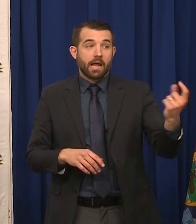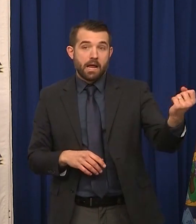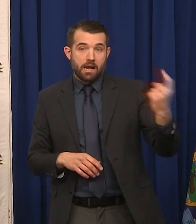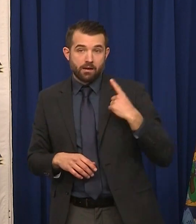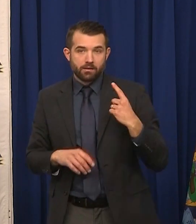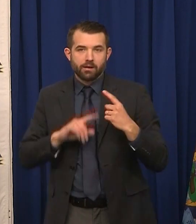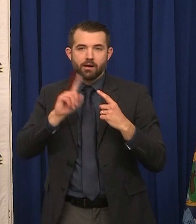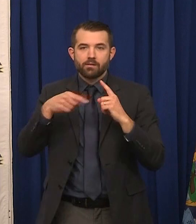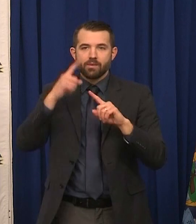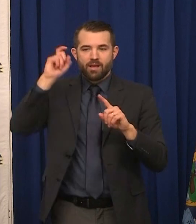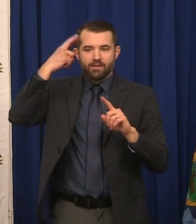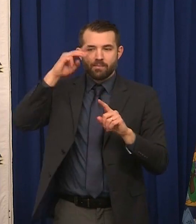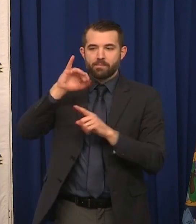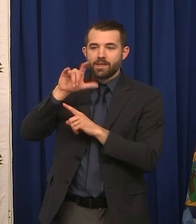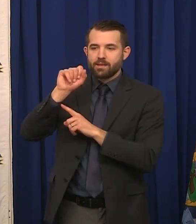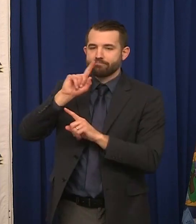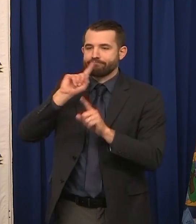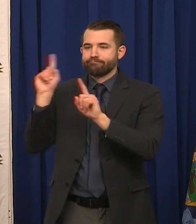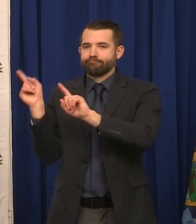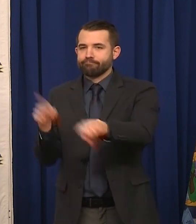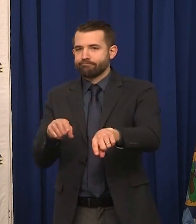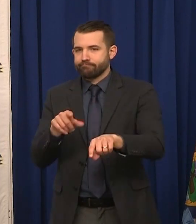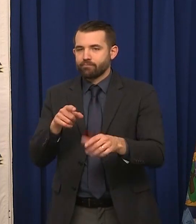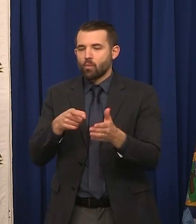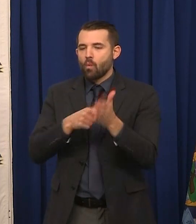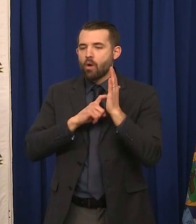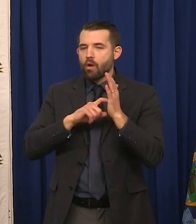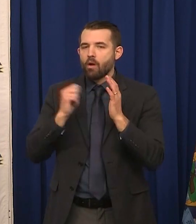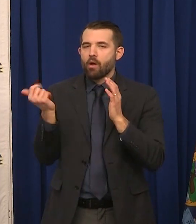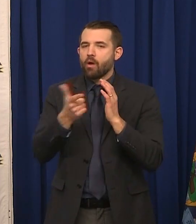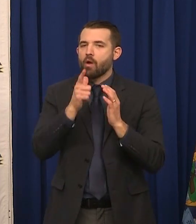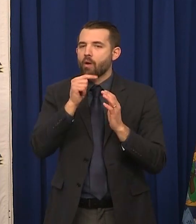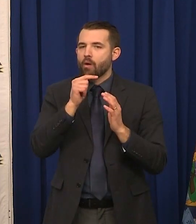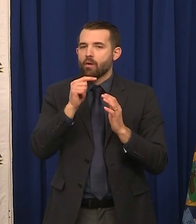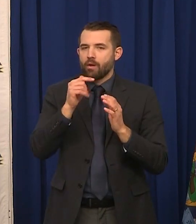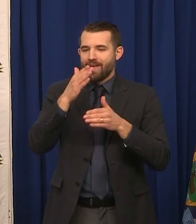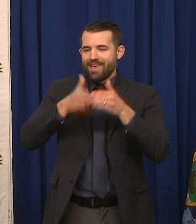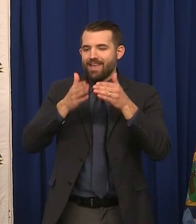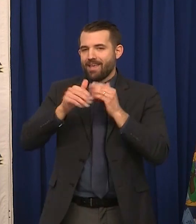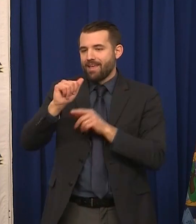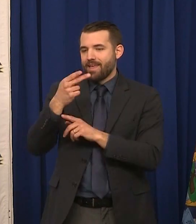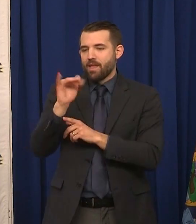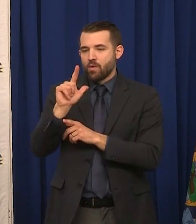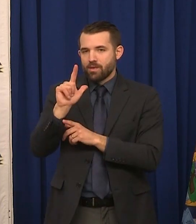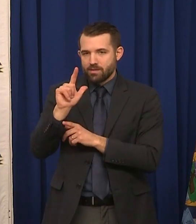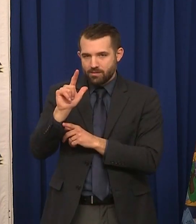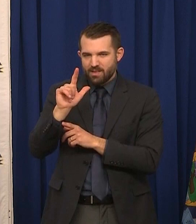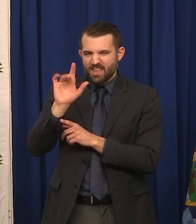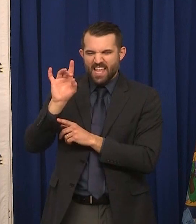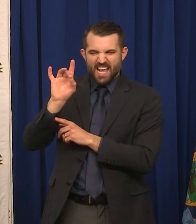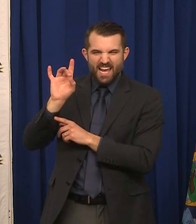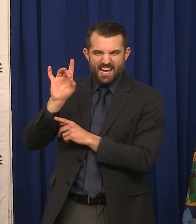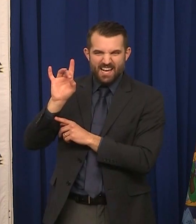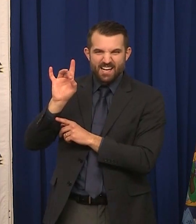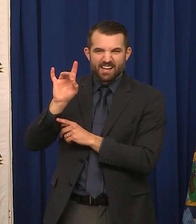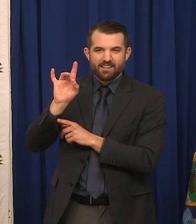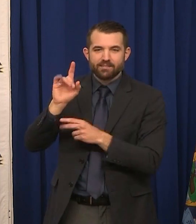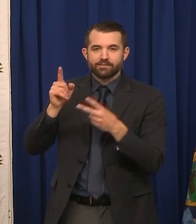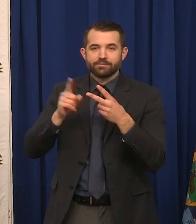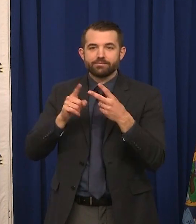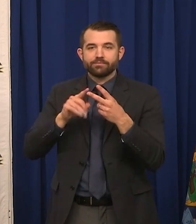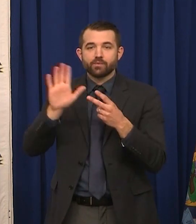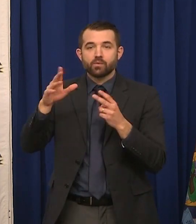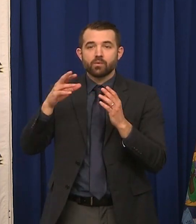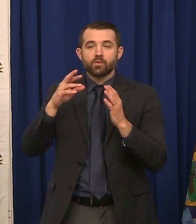requirement that non-essential businesses close, as well as other recommendations for essential businesses to limit